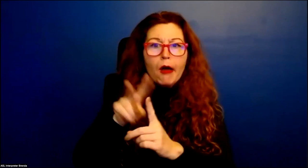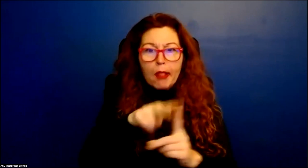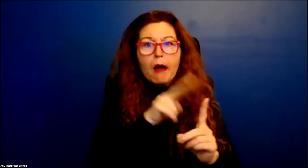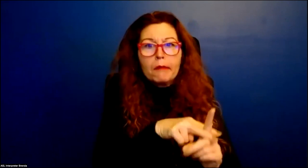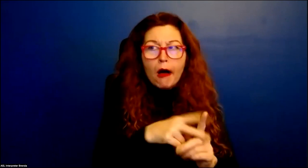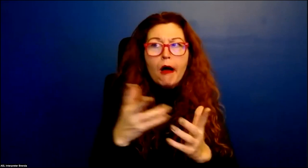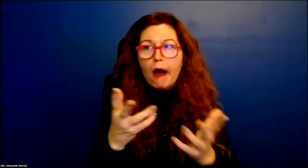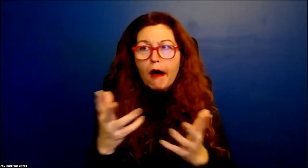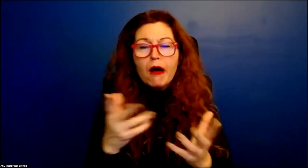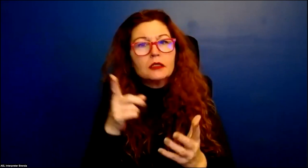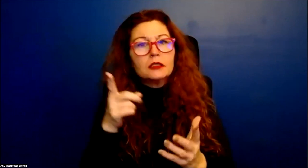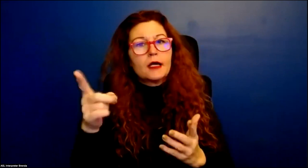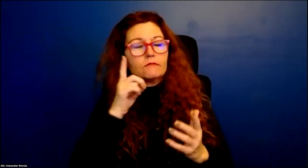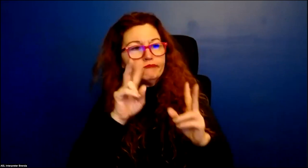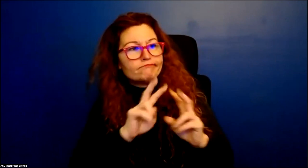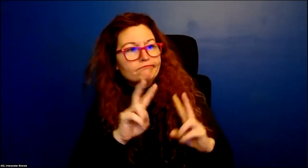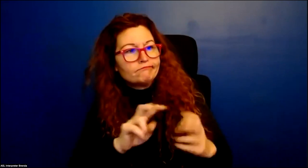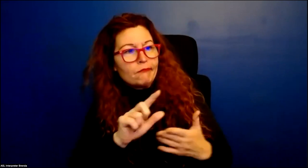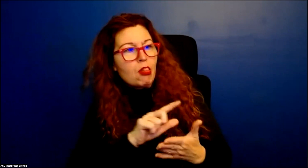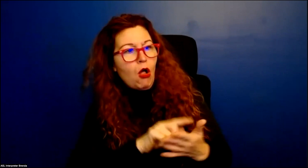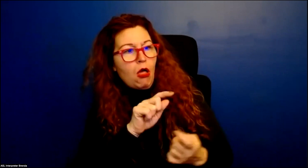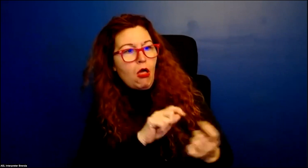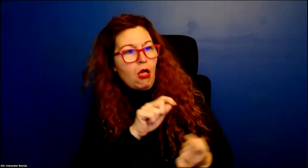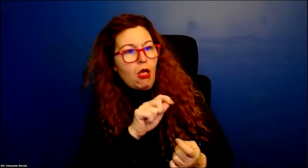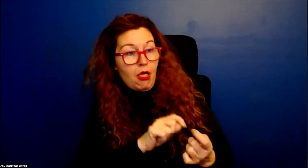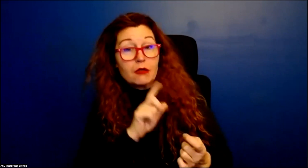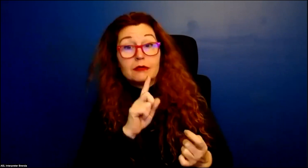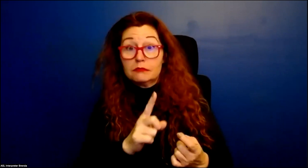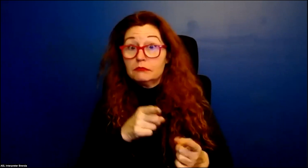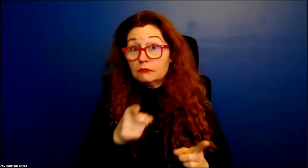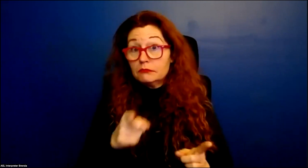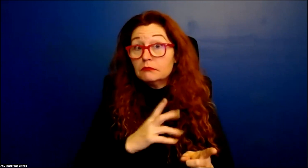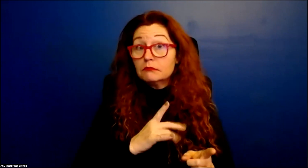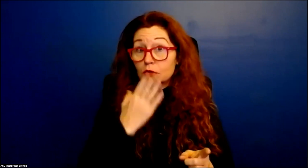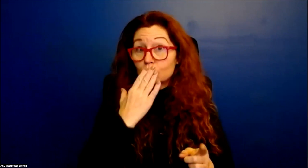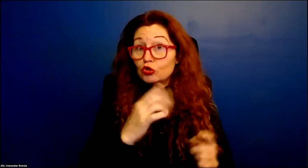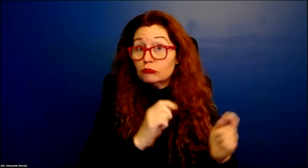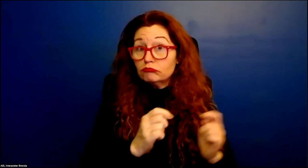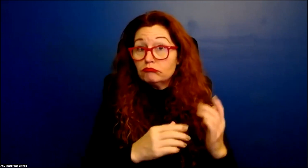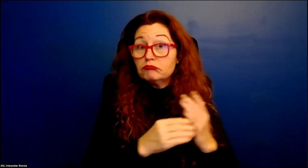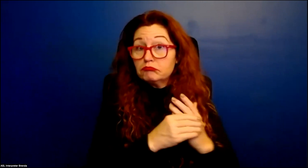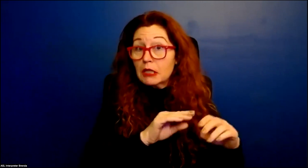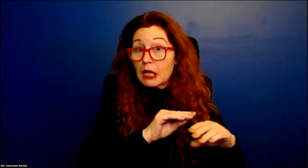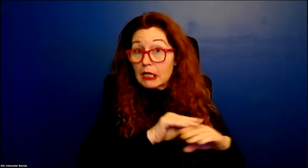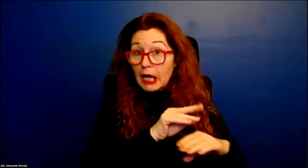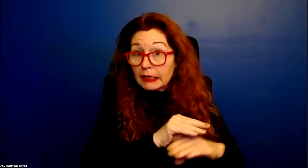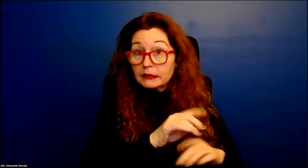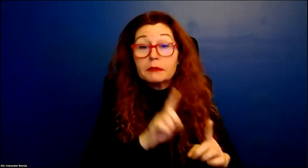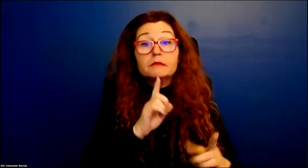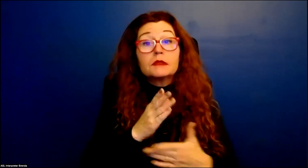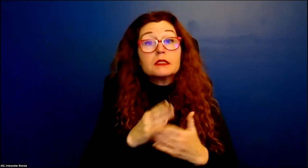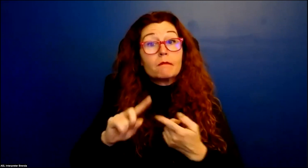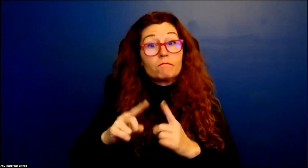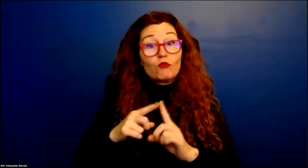of guidance. And so this guidance is really important. However, I've been reading friends who are civil rights attorneys,